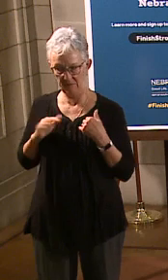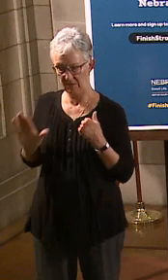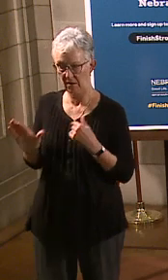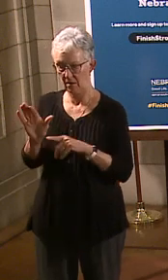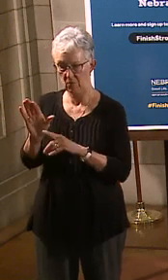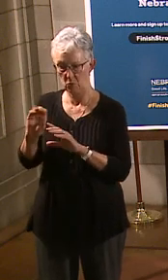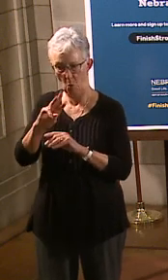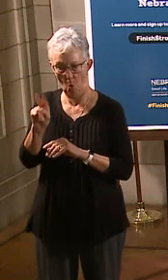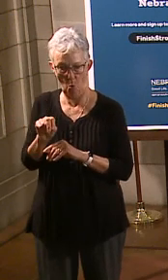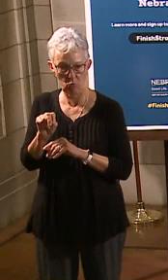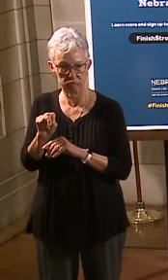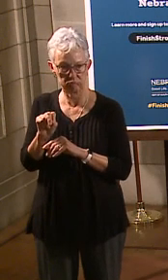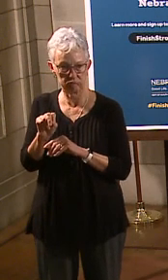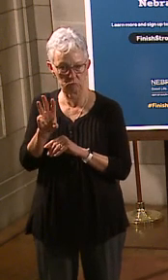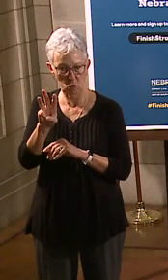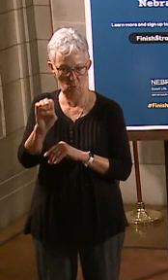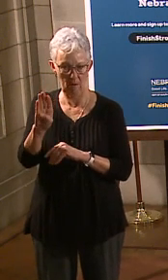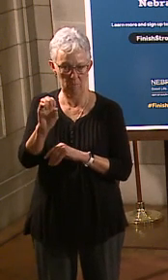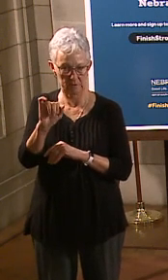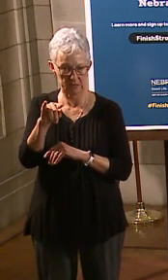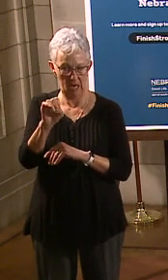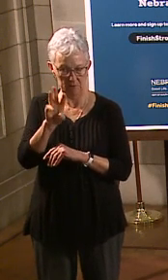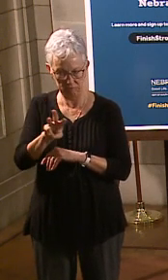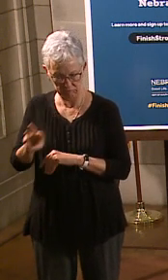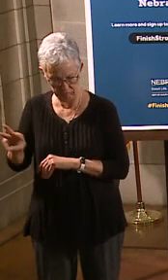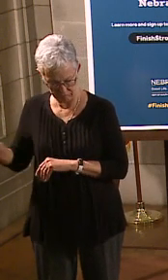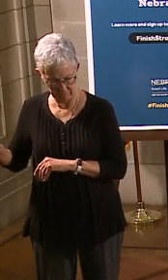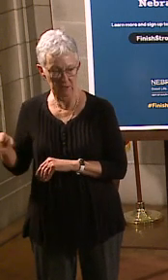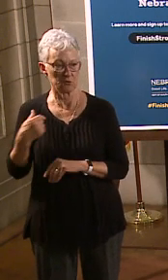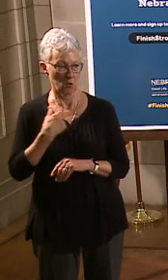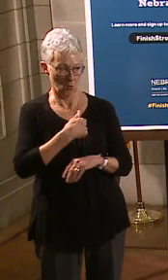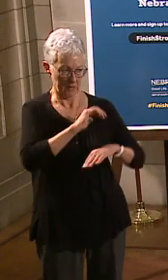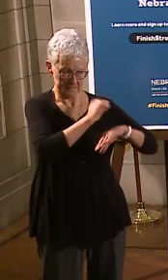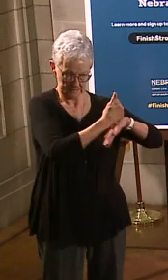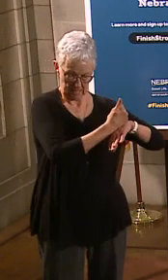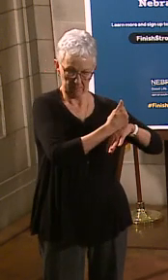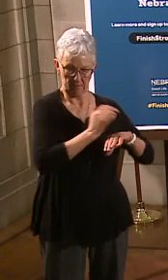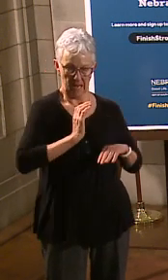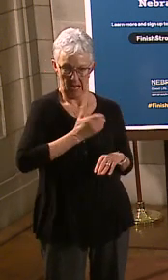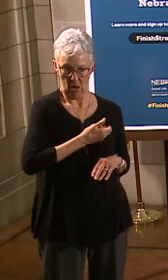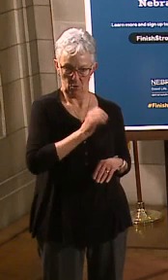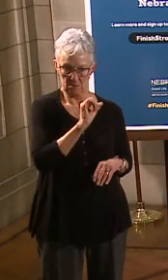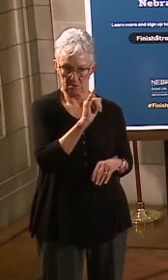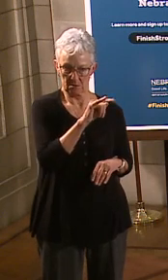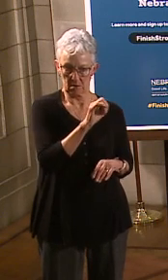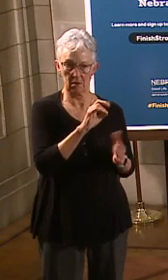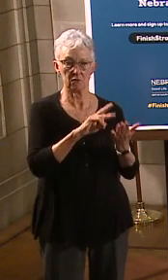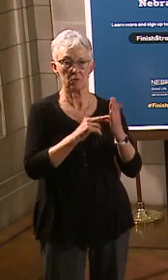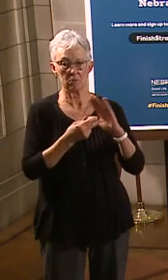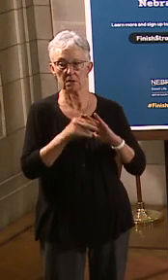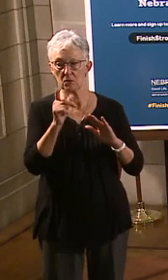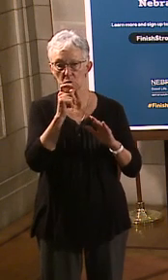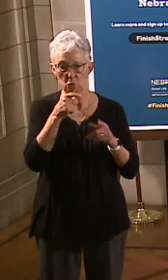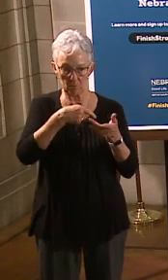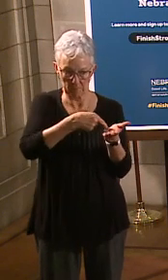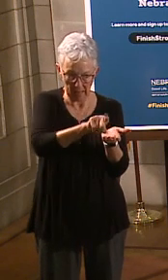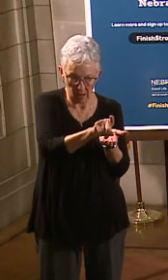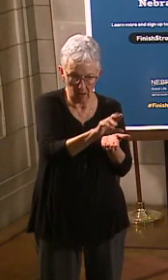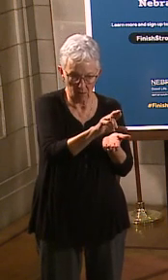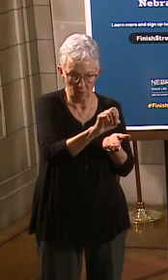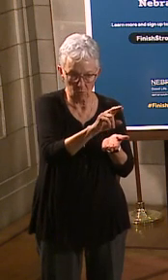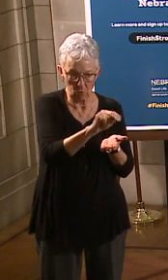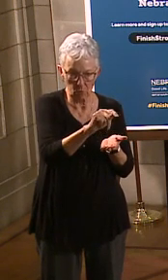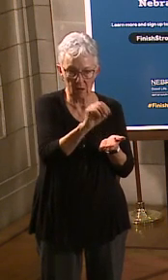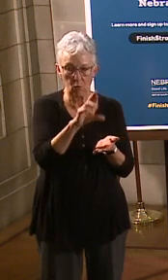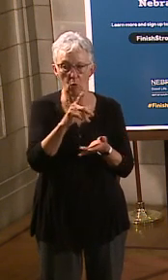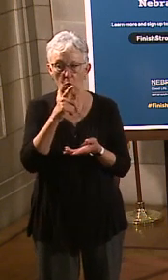site on February 22nd so that people could apply for this rental assistance. Both tenants and landlords can apply for this assistance,